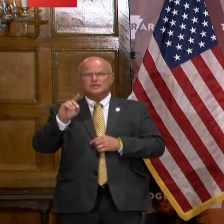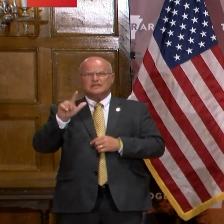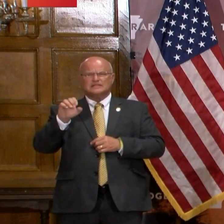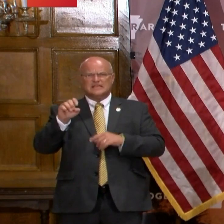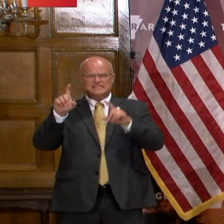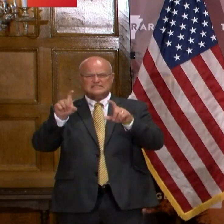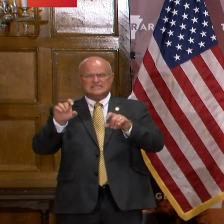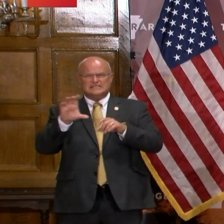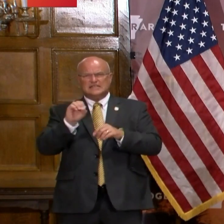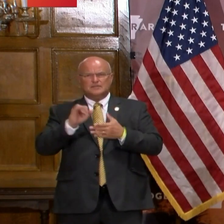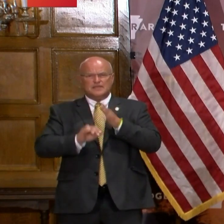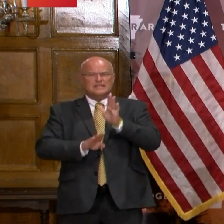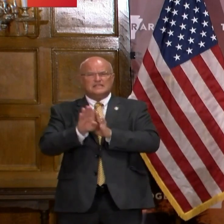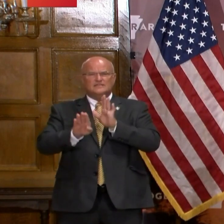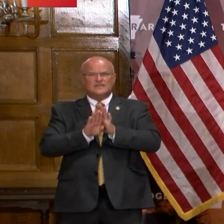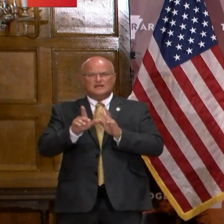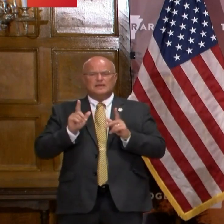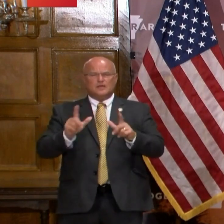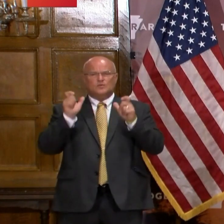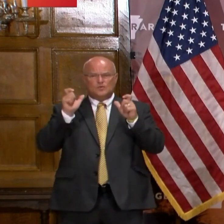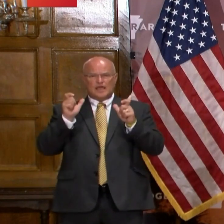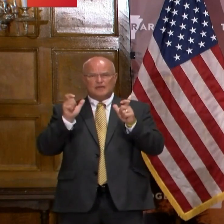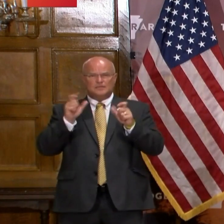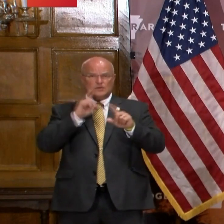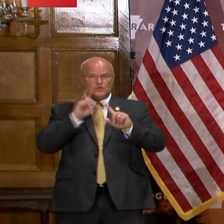testing company that has developed a rapid